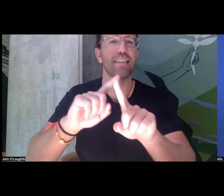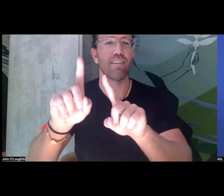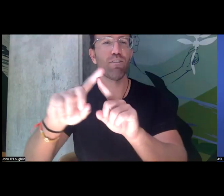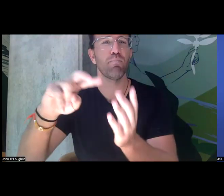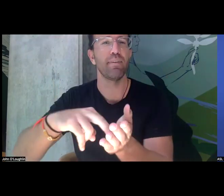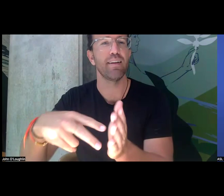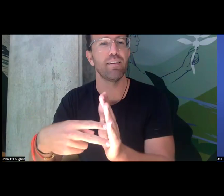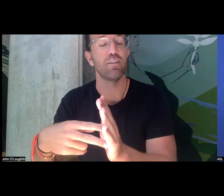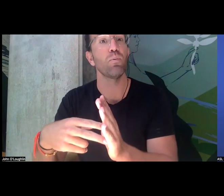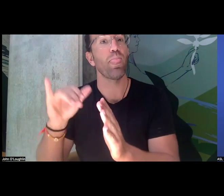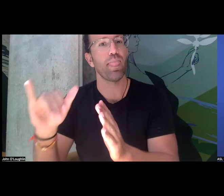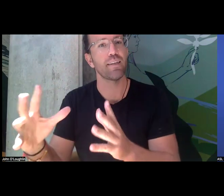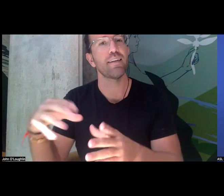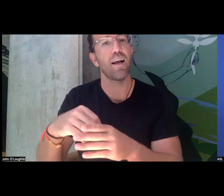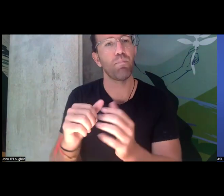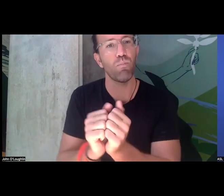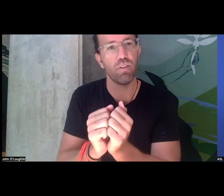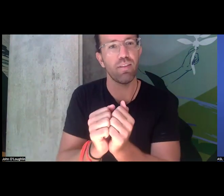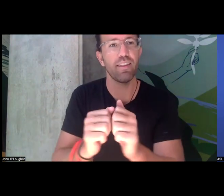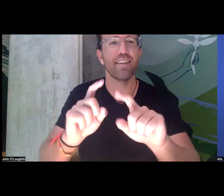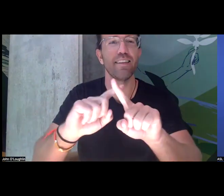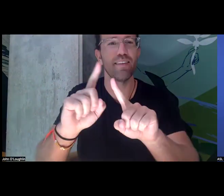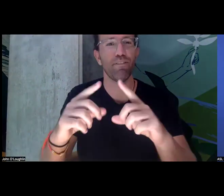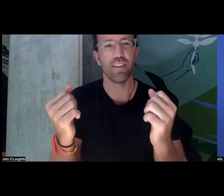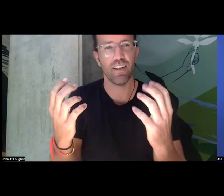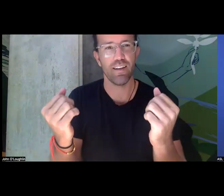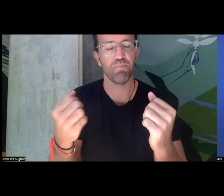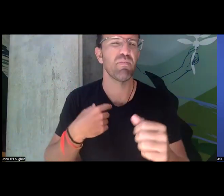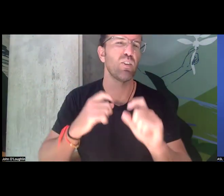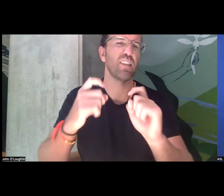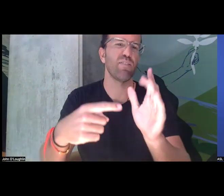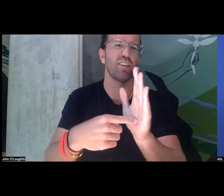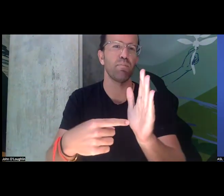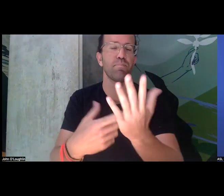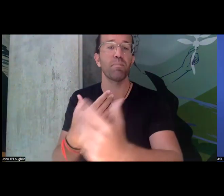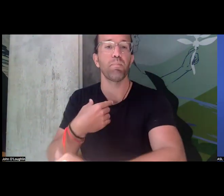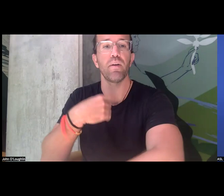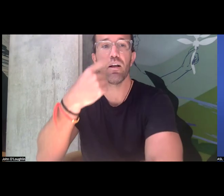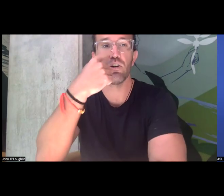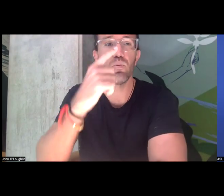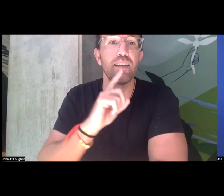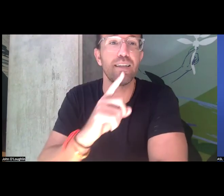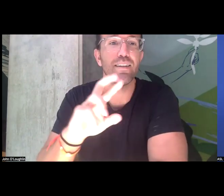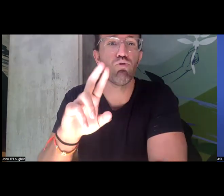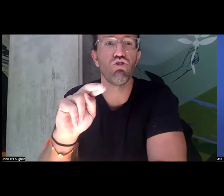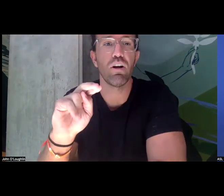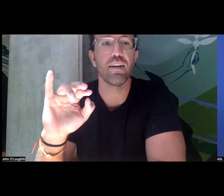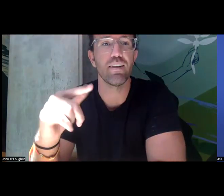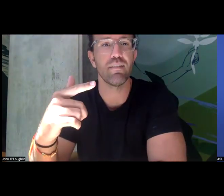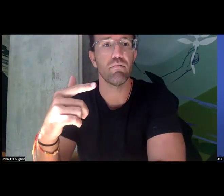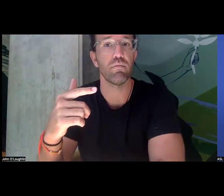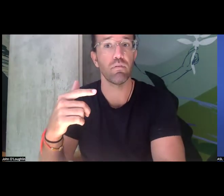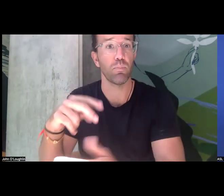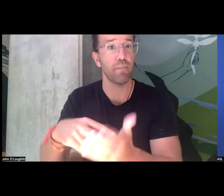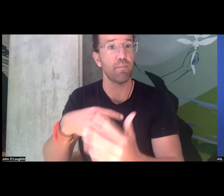I believe there are 27 different meanings, and that comes with different signs. So I'll give you an example,